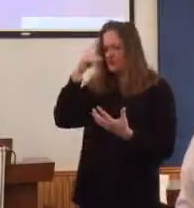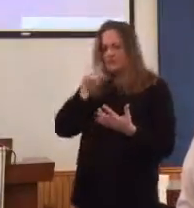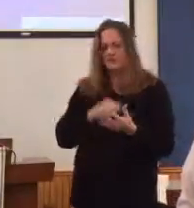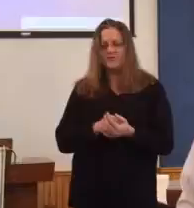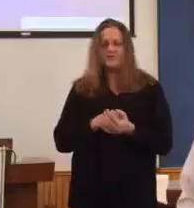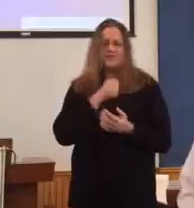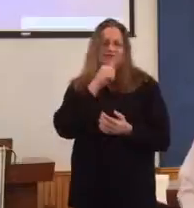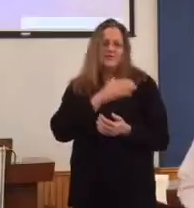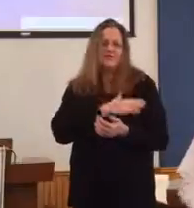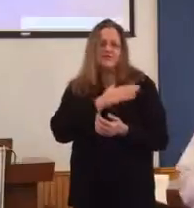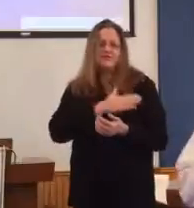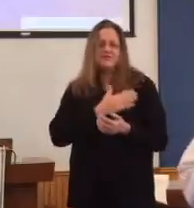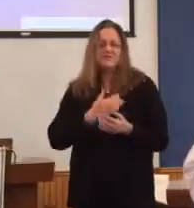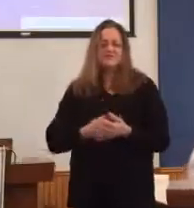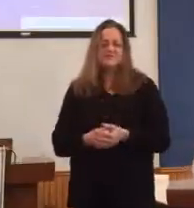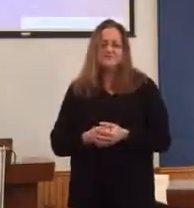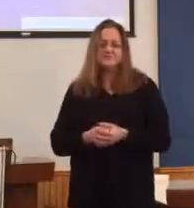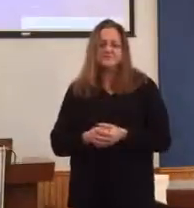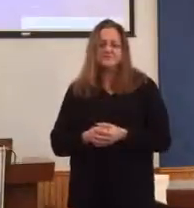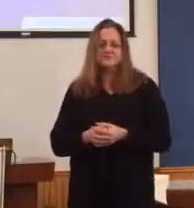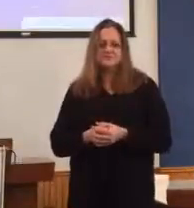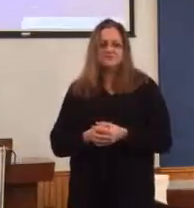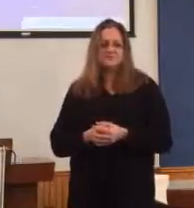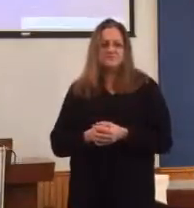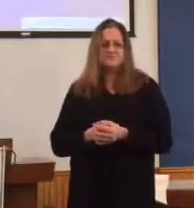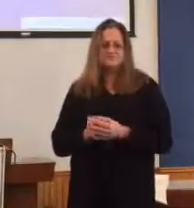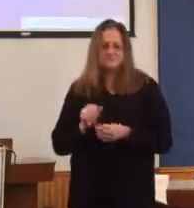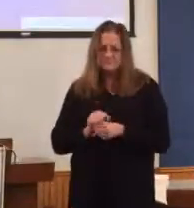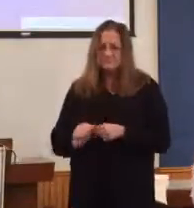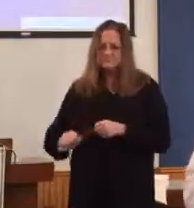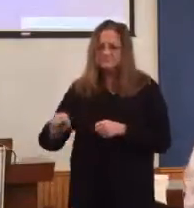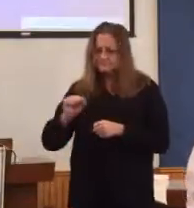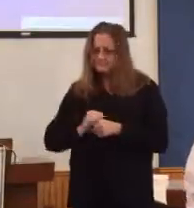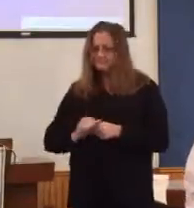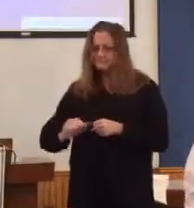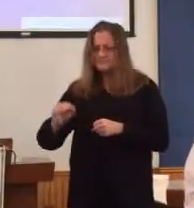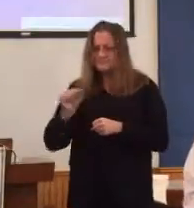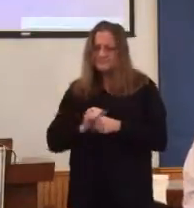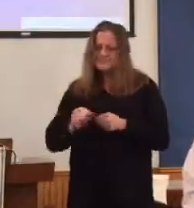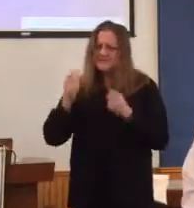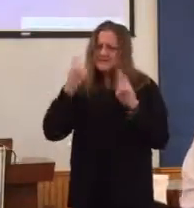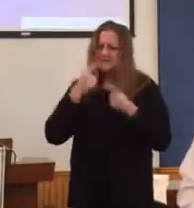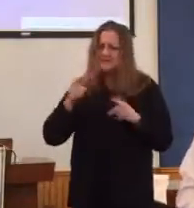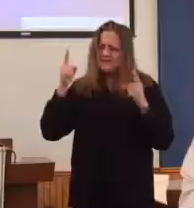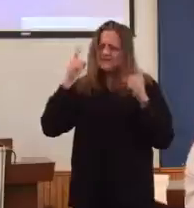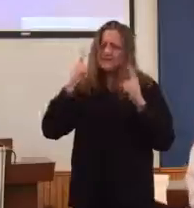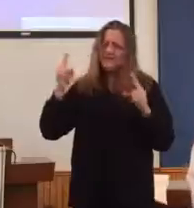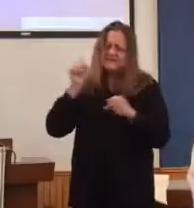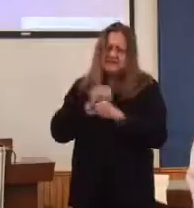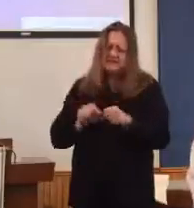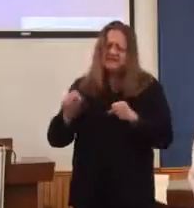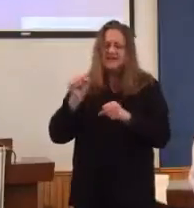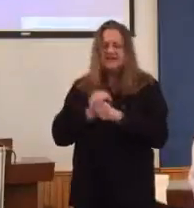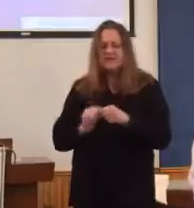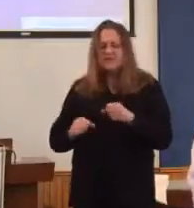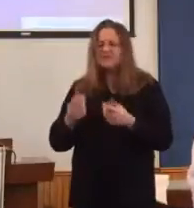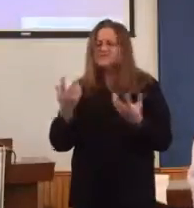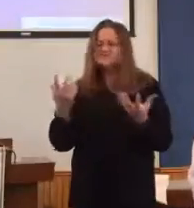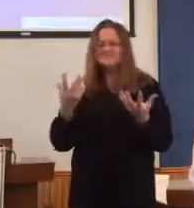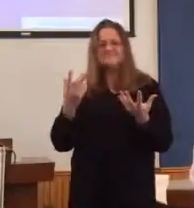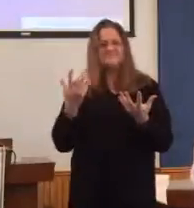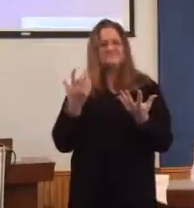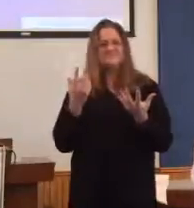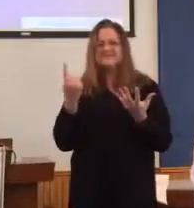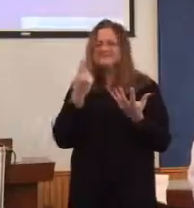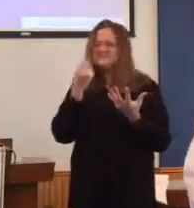Doesn't do it. We work hard to become successful, but then we find there's something